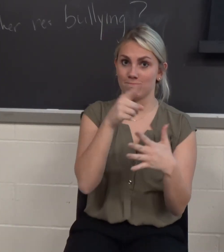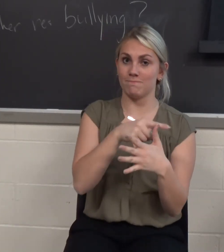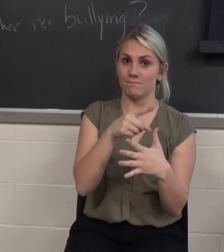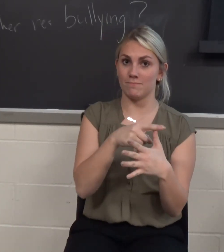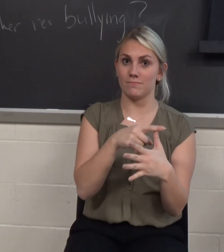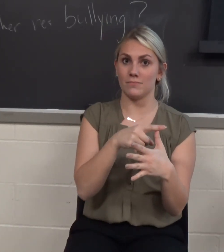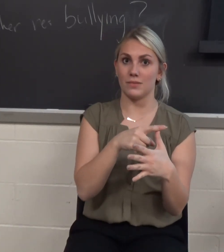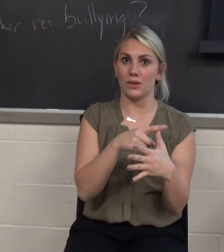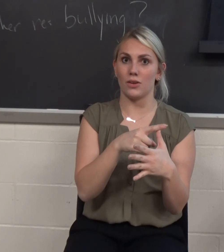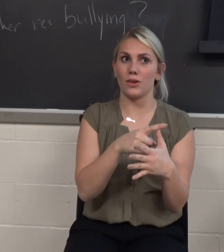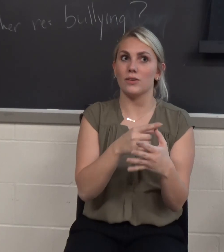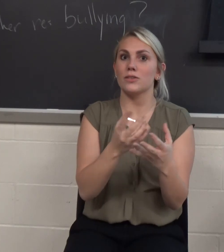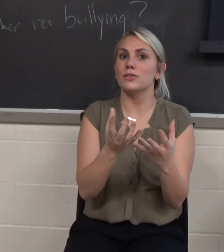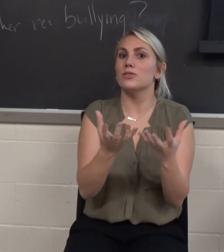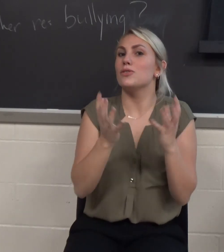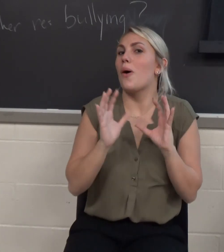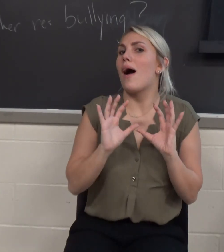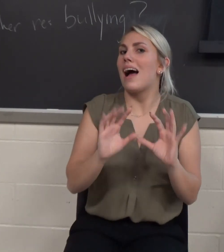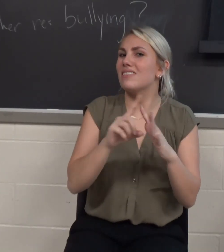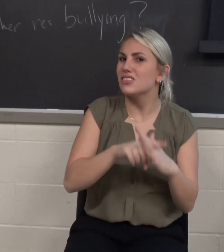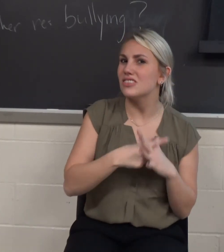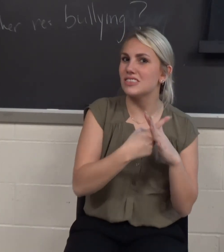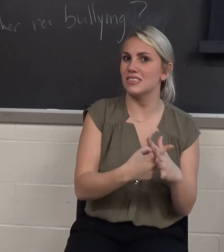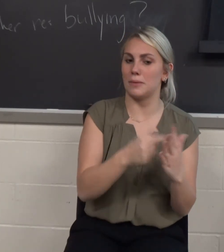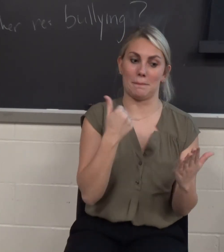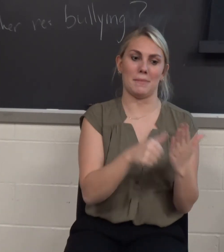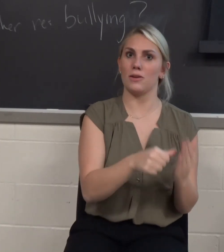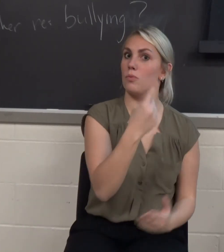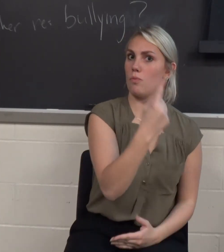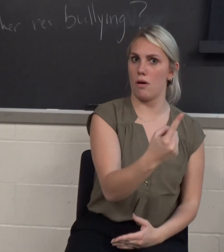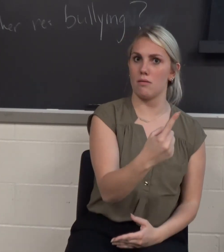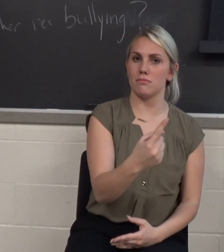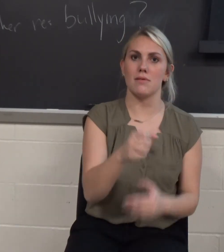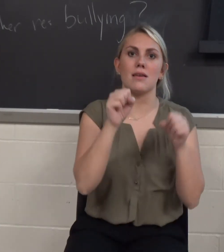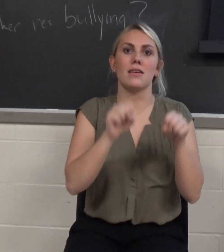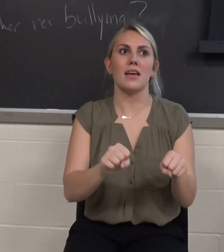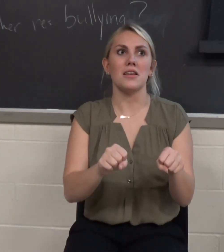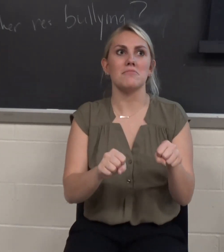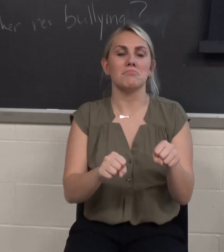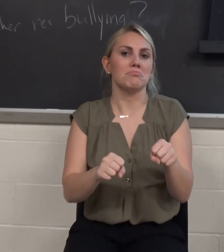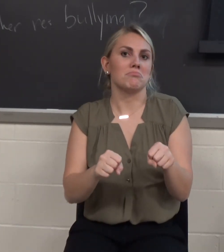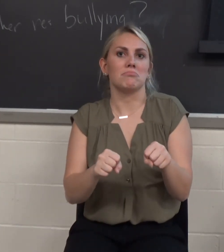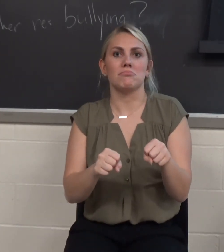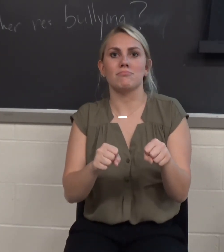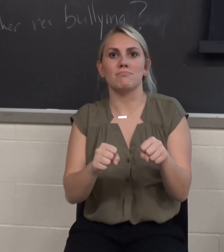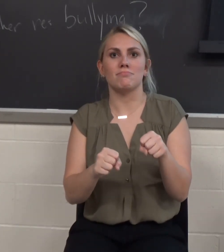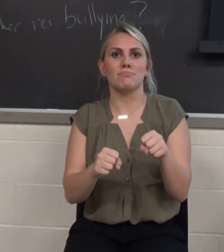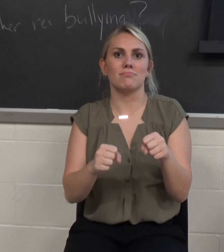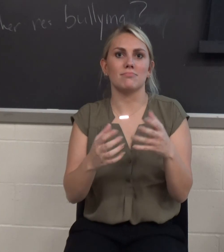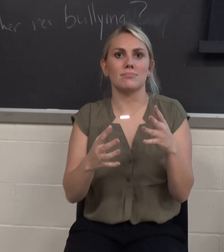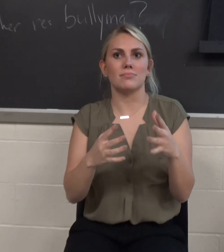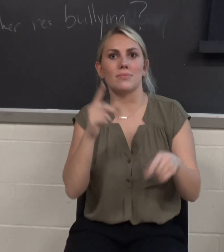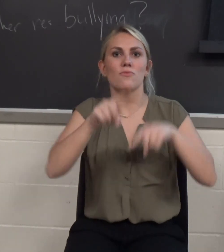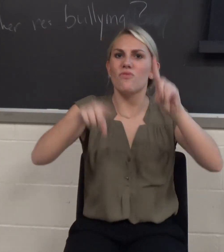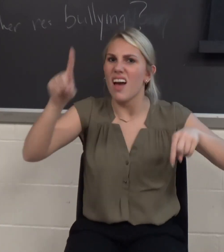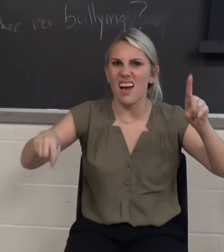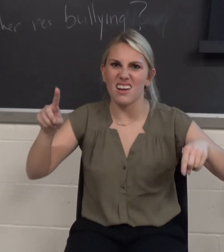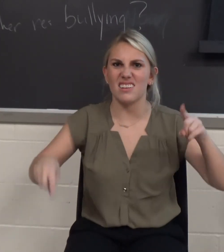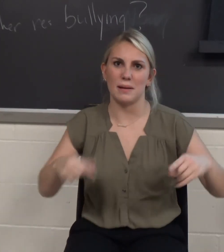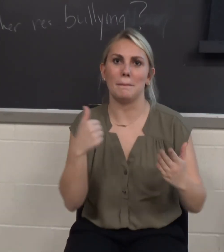all the way through. You can jump around based on what you need. The same thing with comparison.